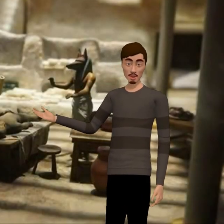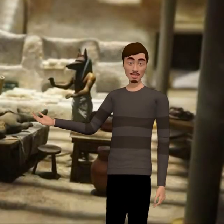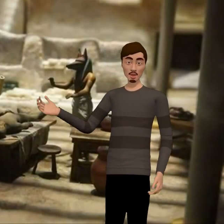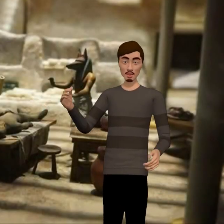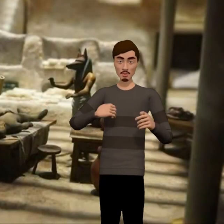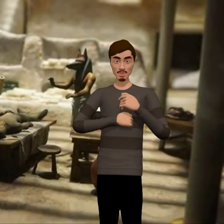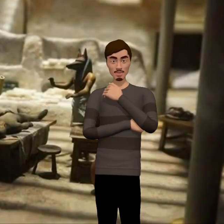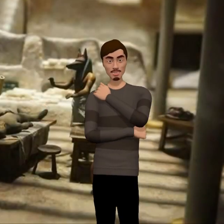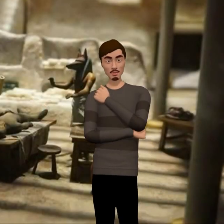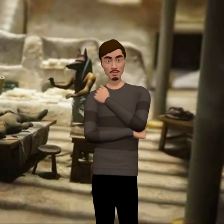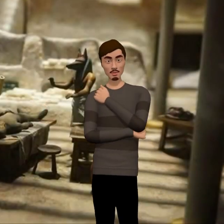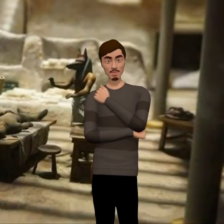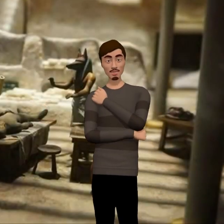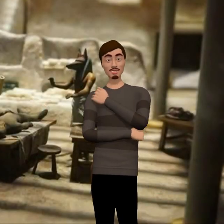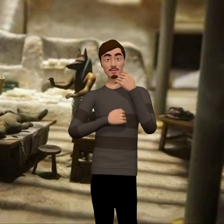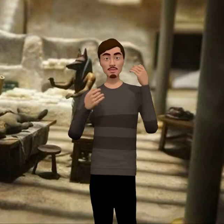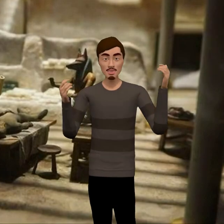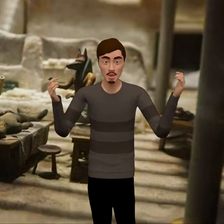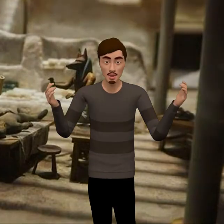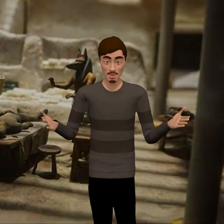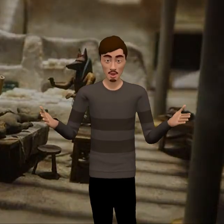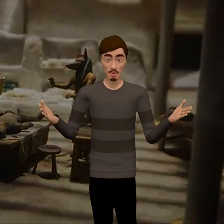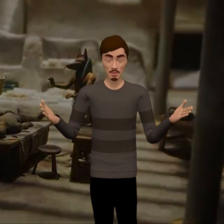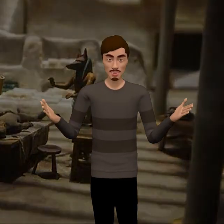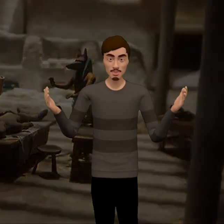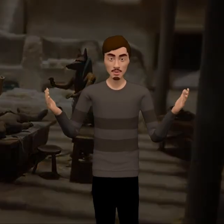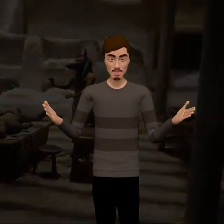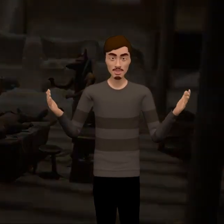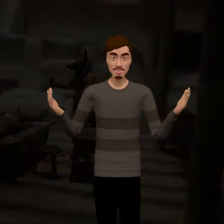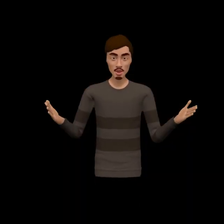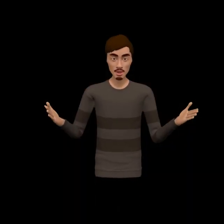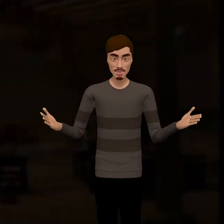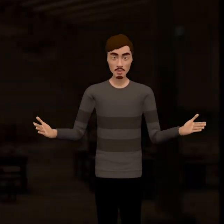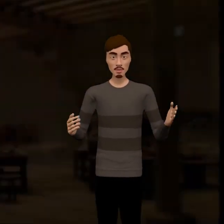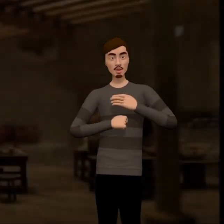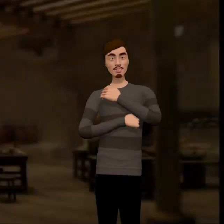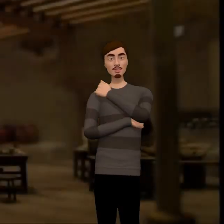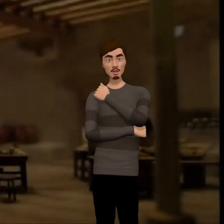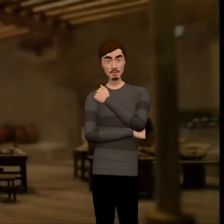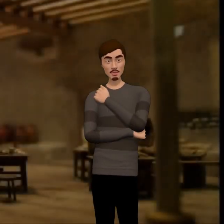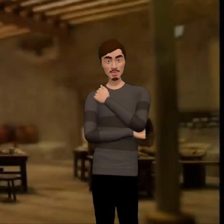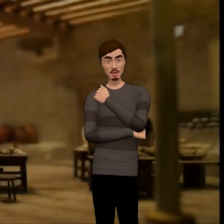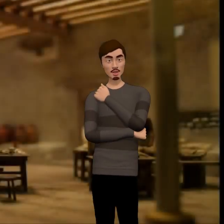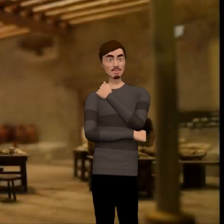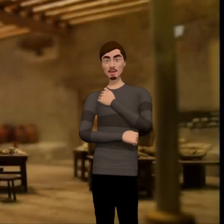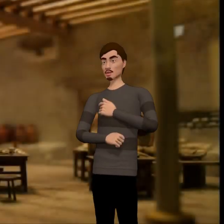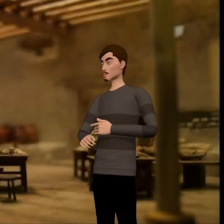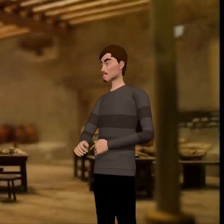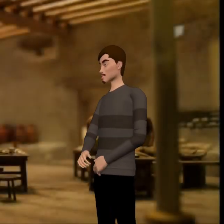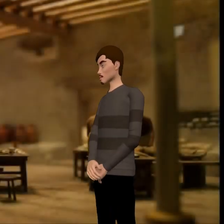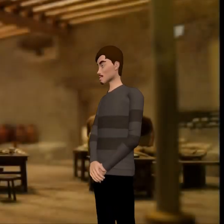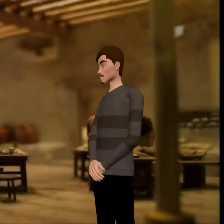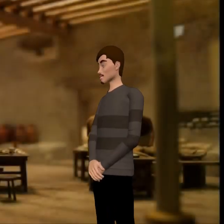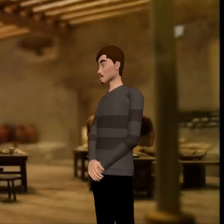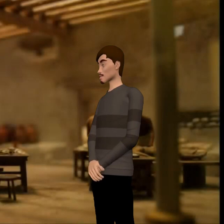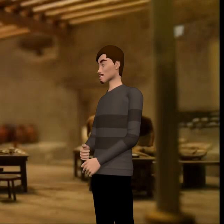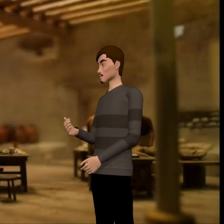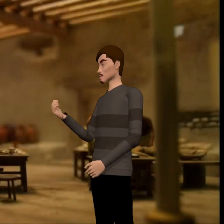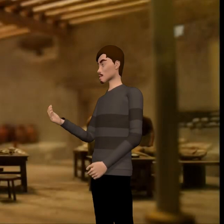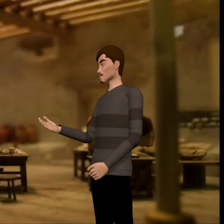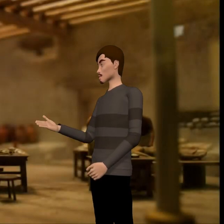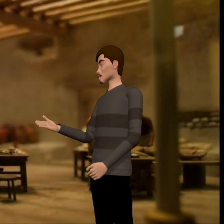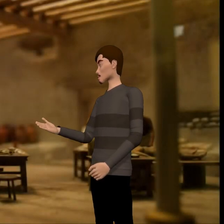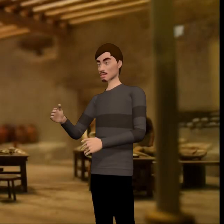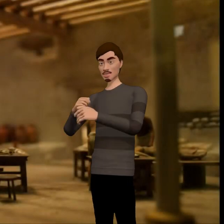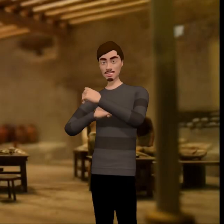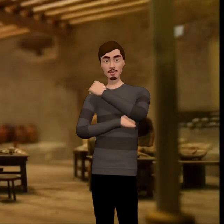organs were removed from his body, preserved separately in jars called canopies. The brain was also removed